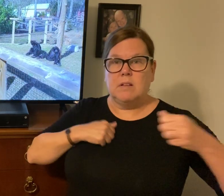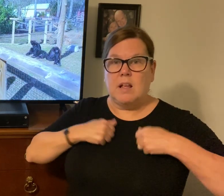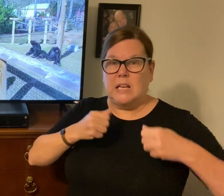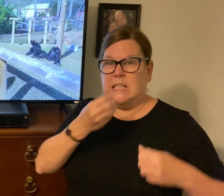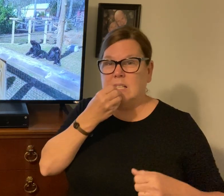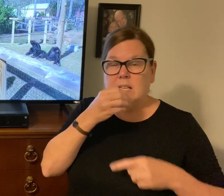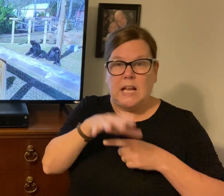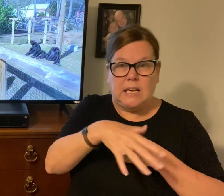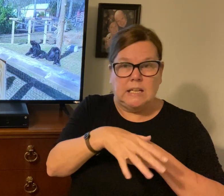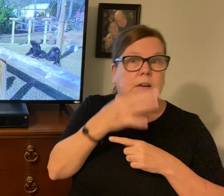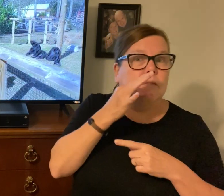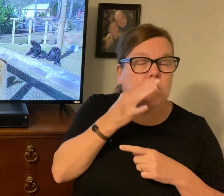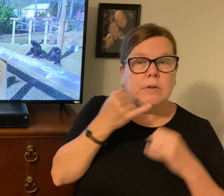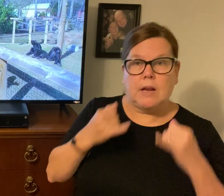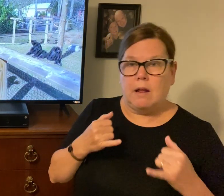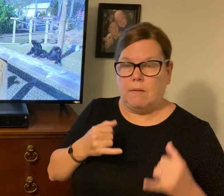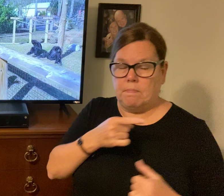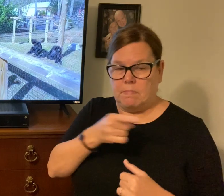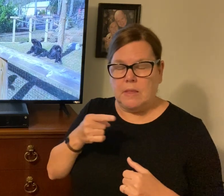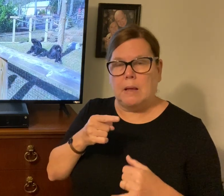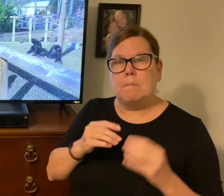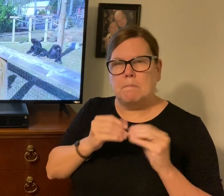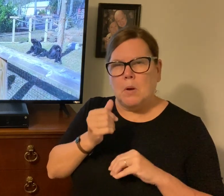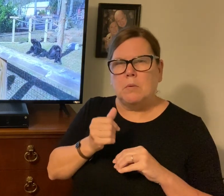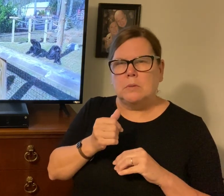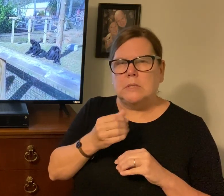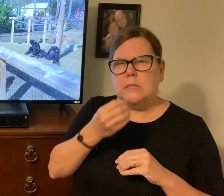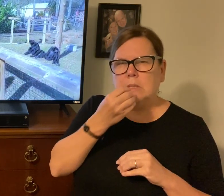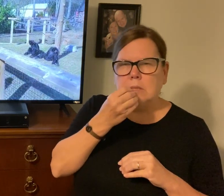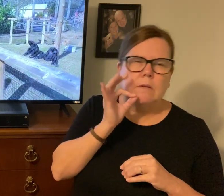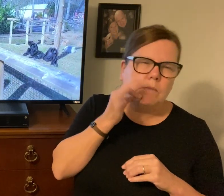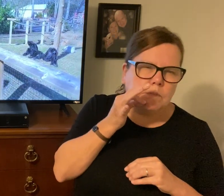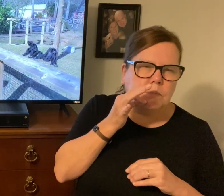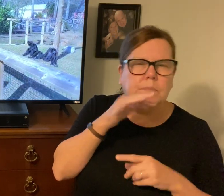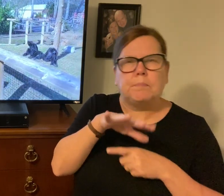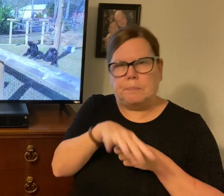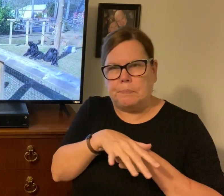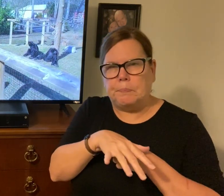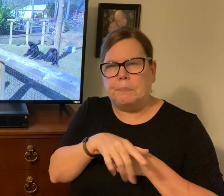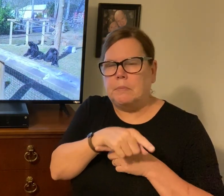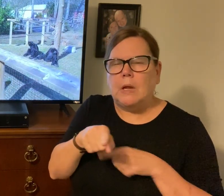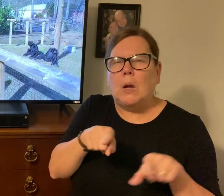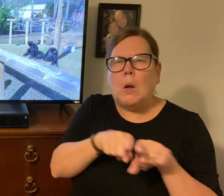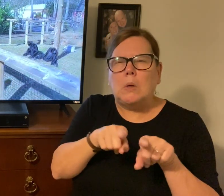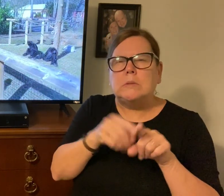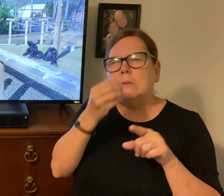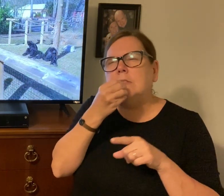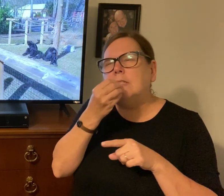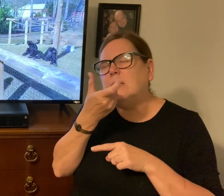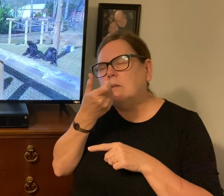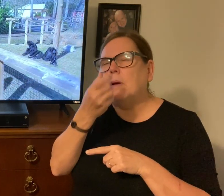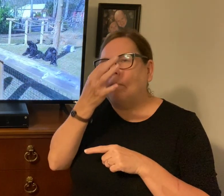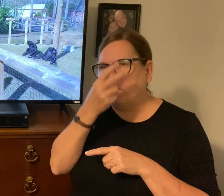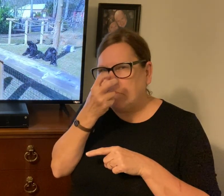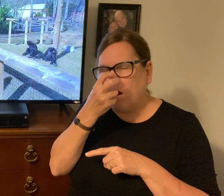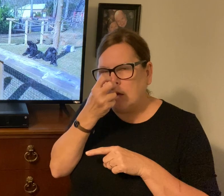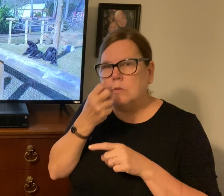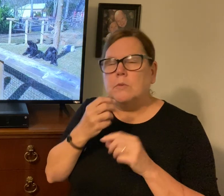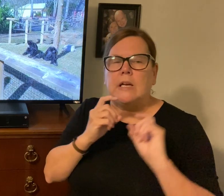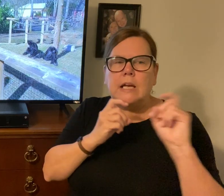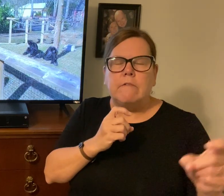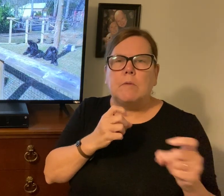eat fruit. So these guys are mostly frugivores and they're also folivores. They'll also eat some insects. We give them superworms here at